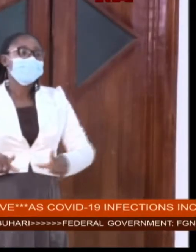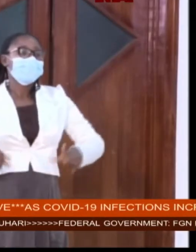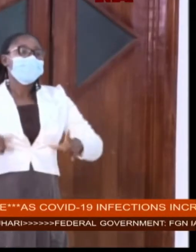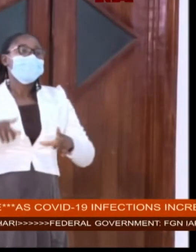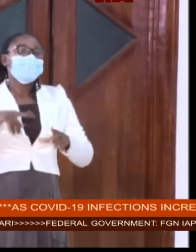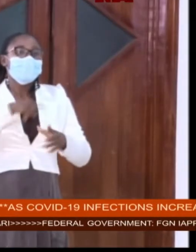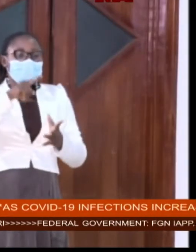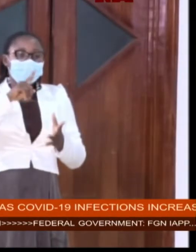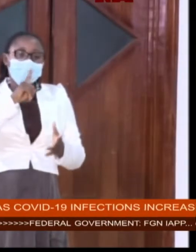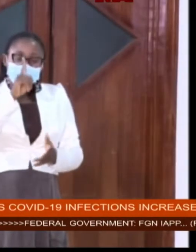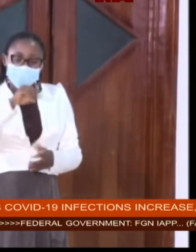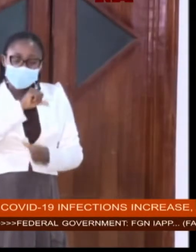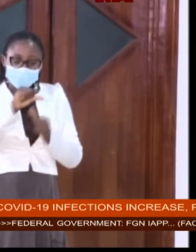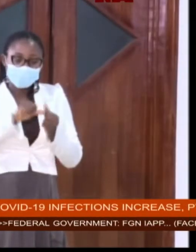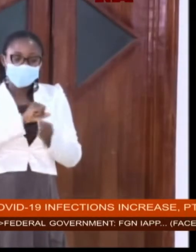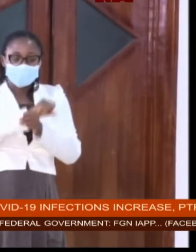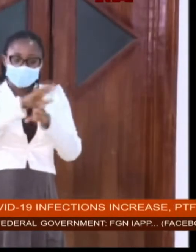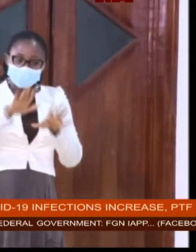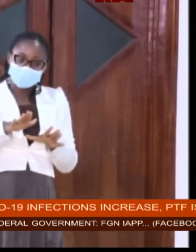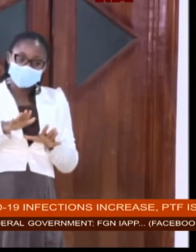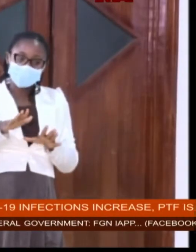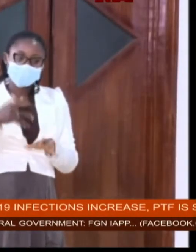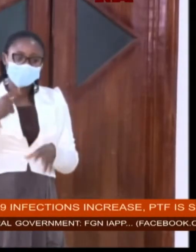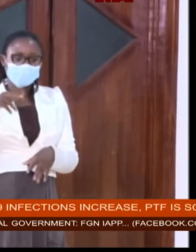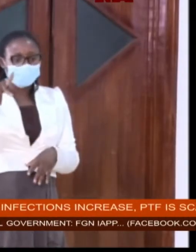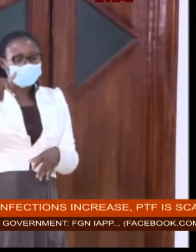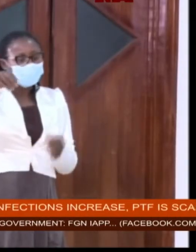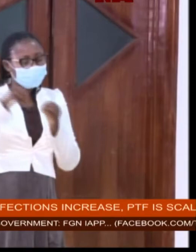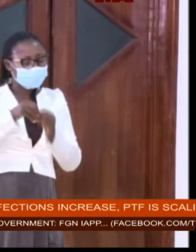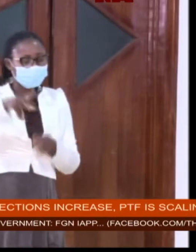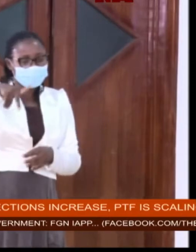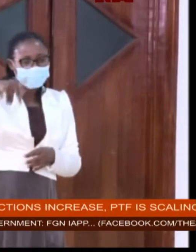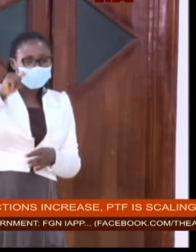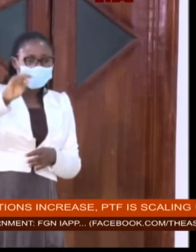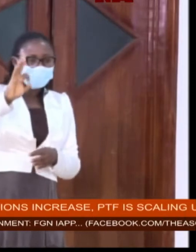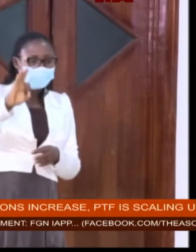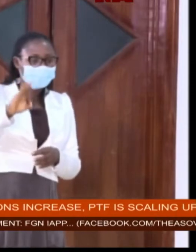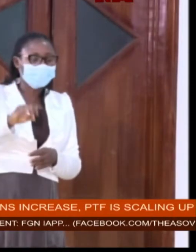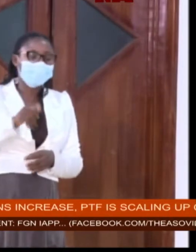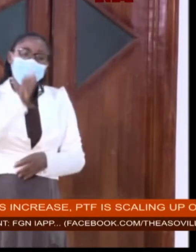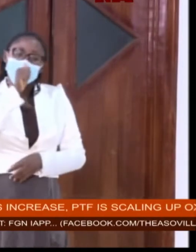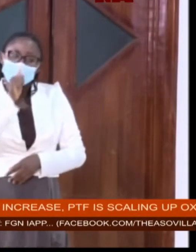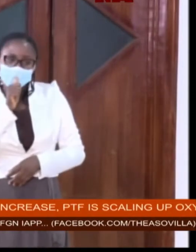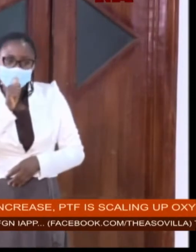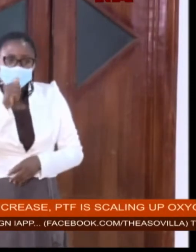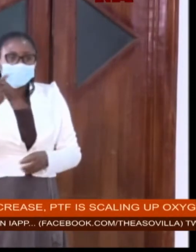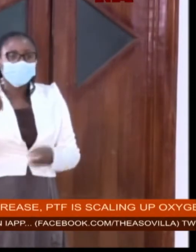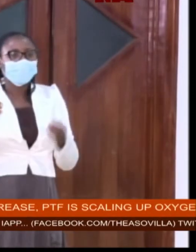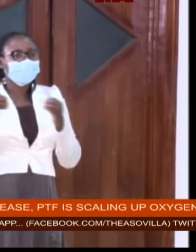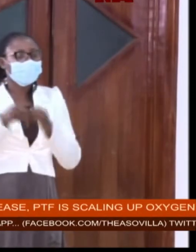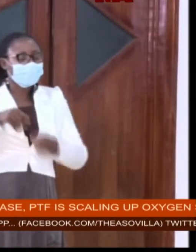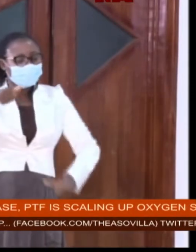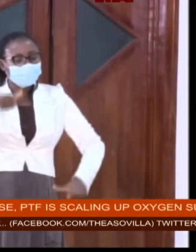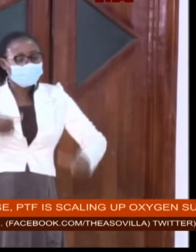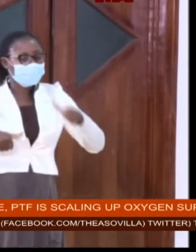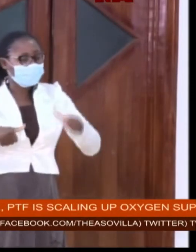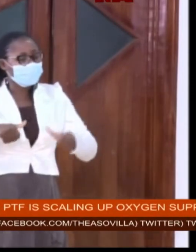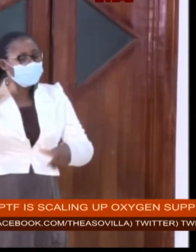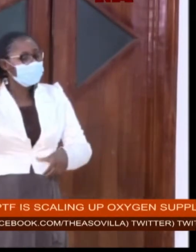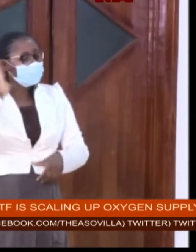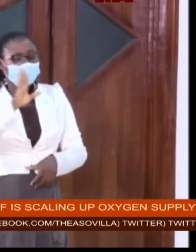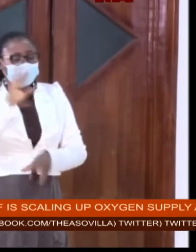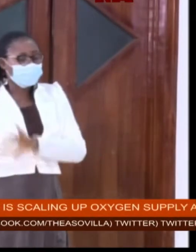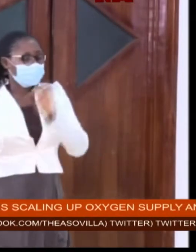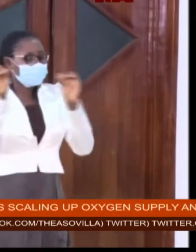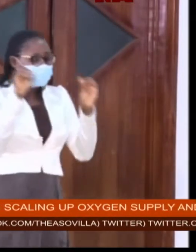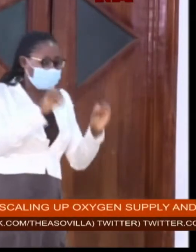this COVID-19. So the more the PTF remains silent, the more doubt will be cast in